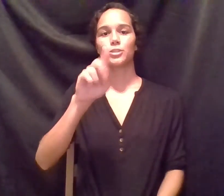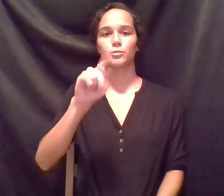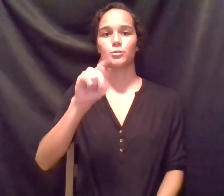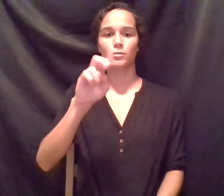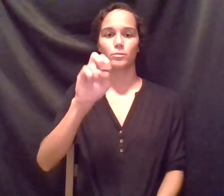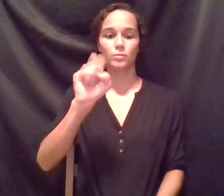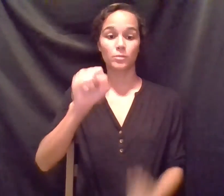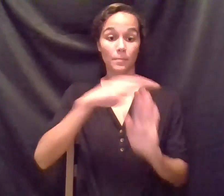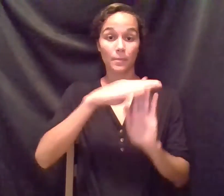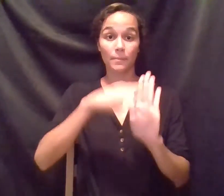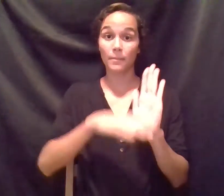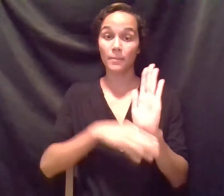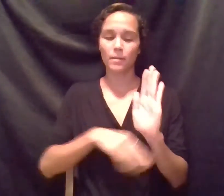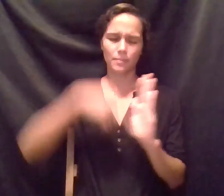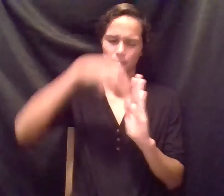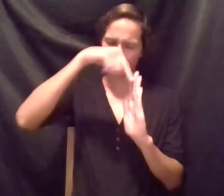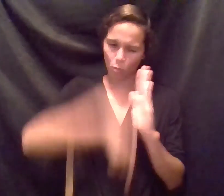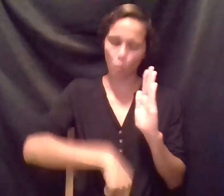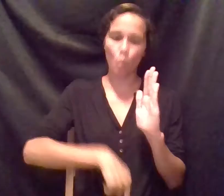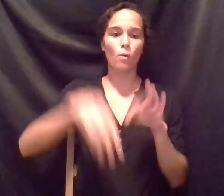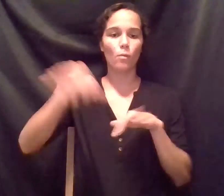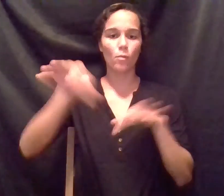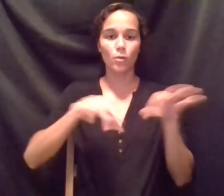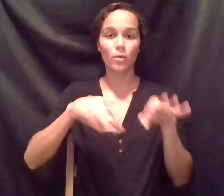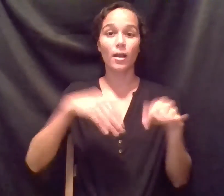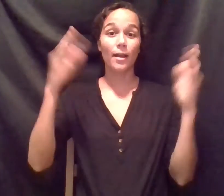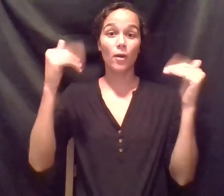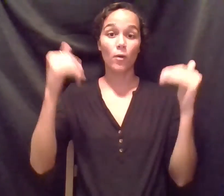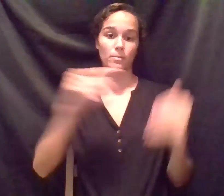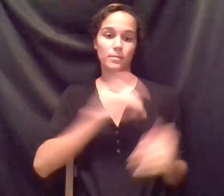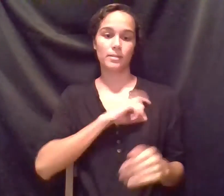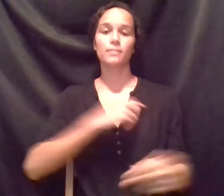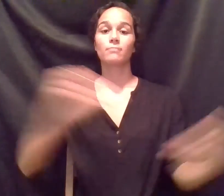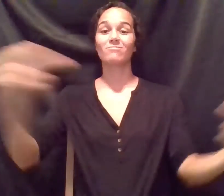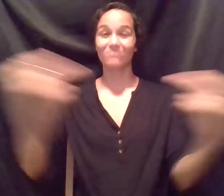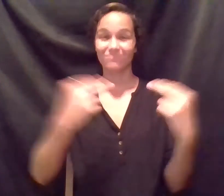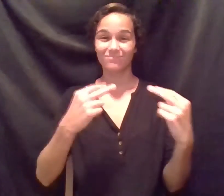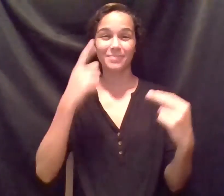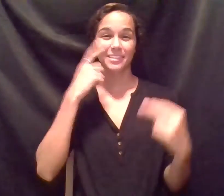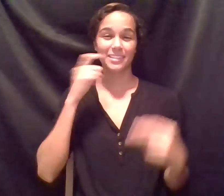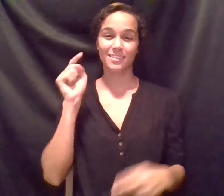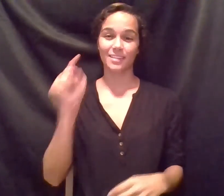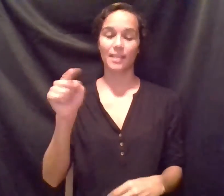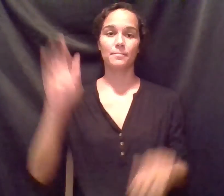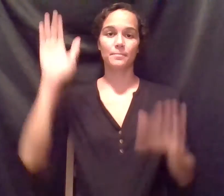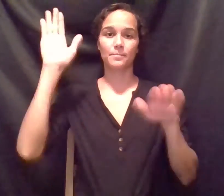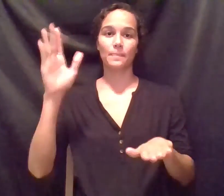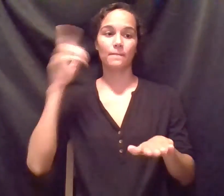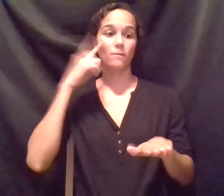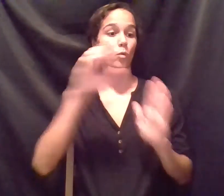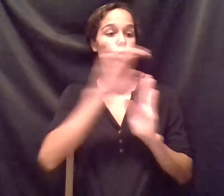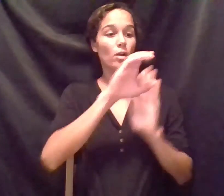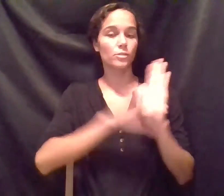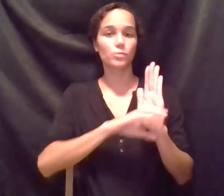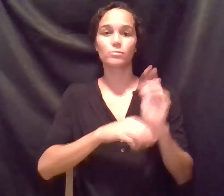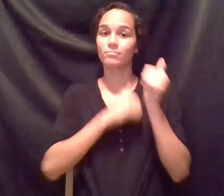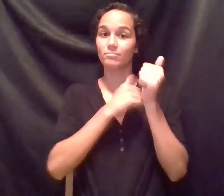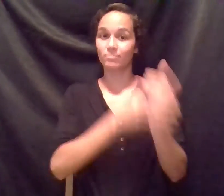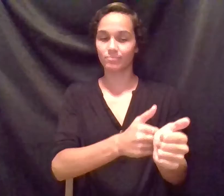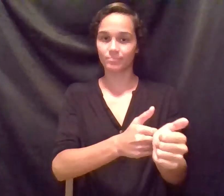our Constitution. And unfortunately, there's some police officers that want to get away with whatever they can. And so they